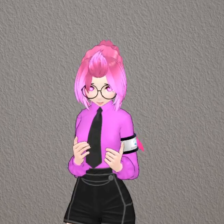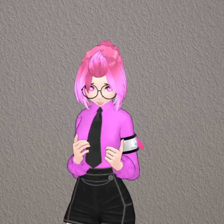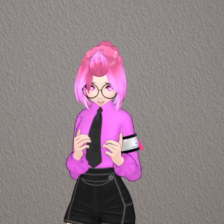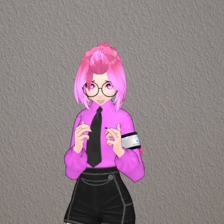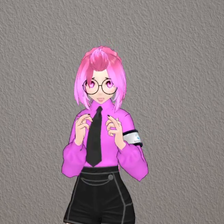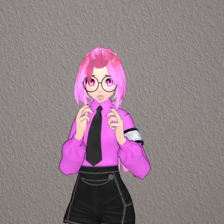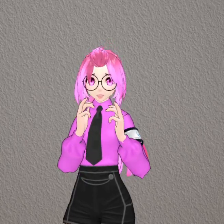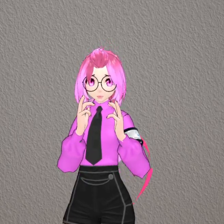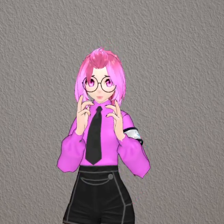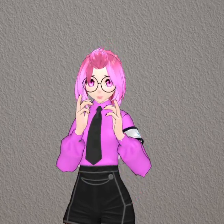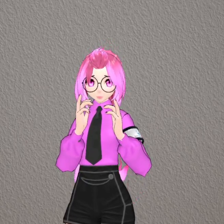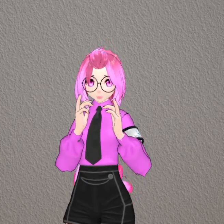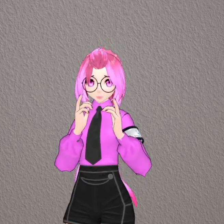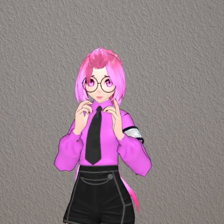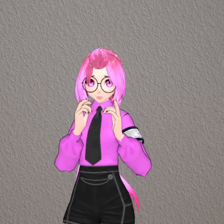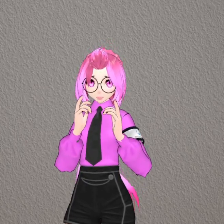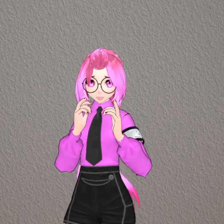once in my life.